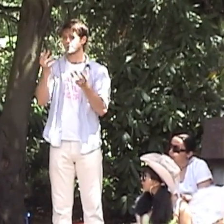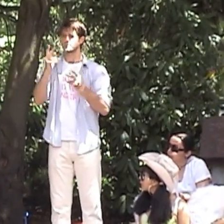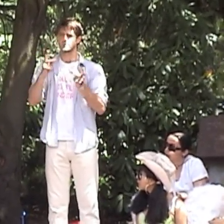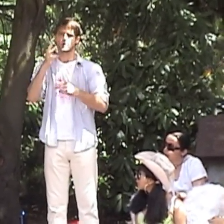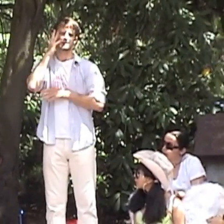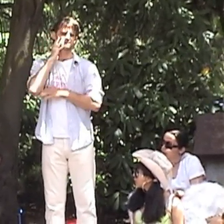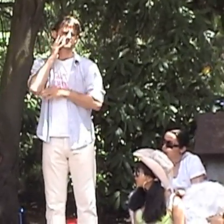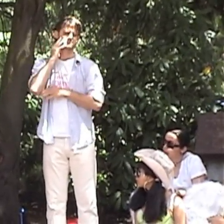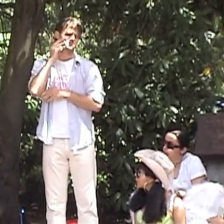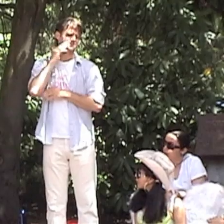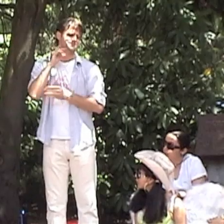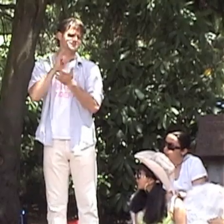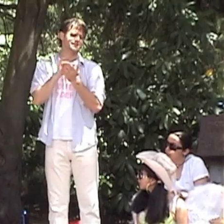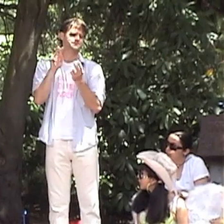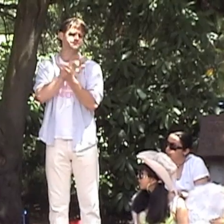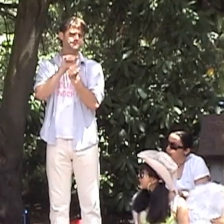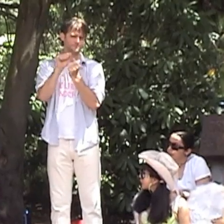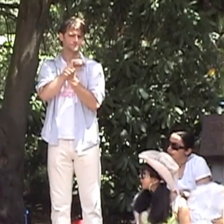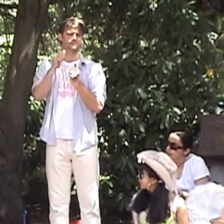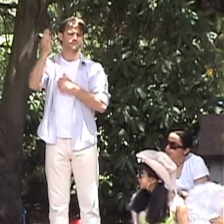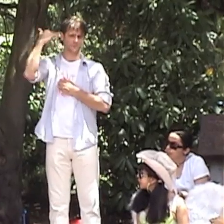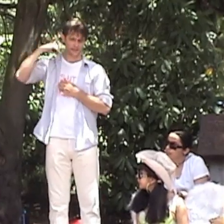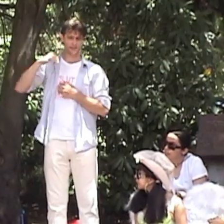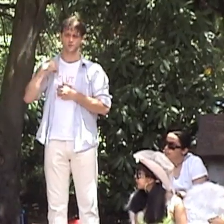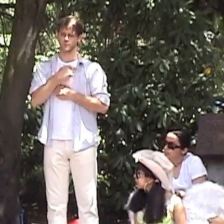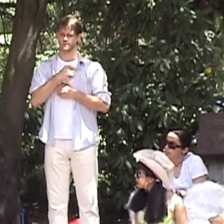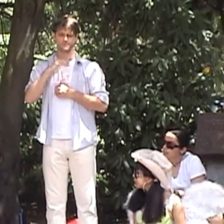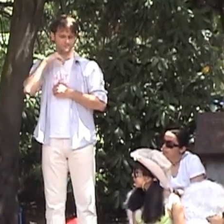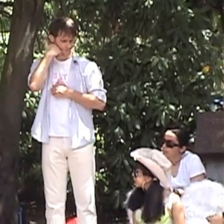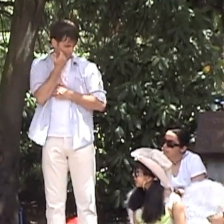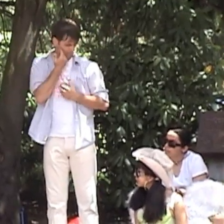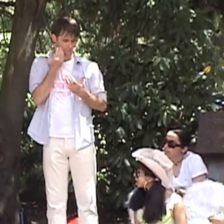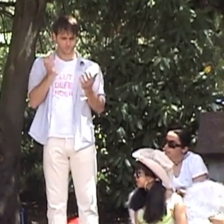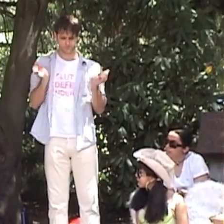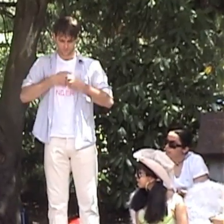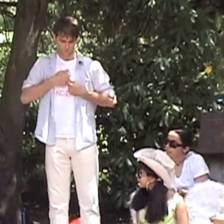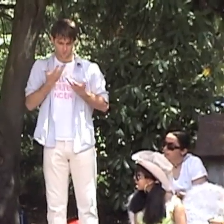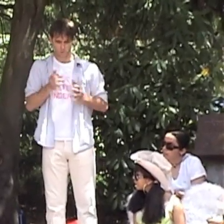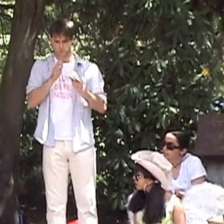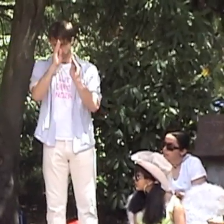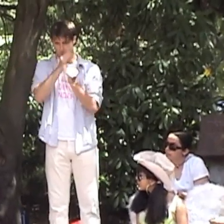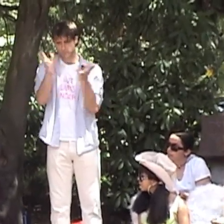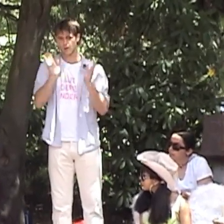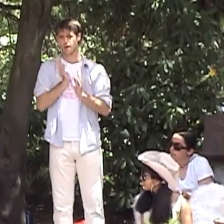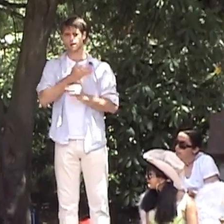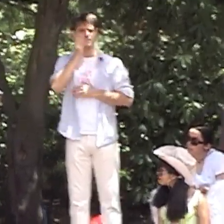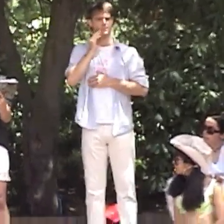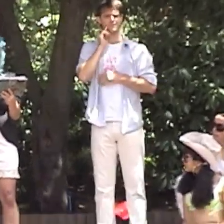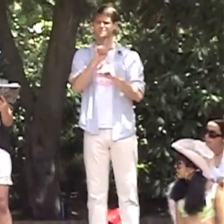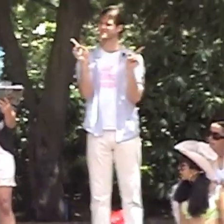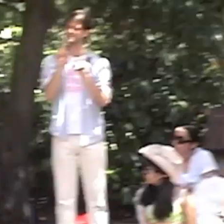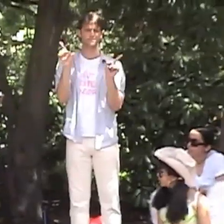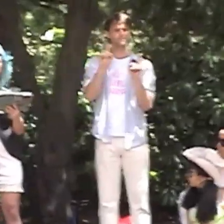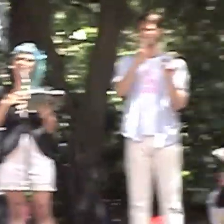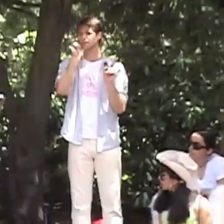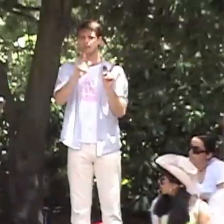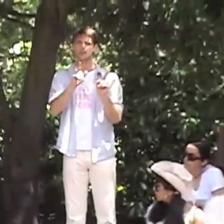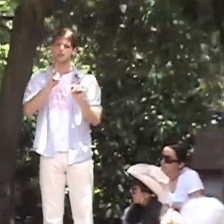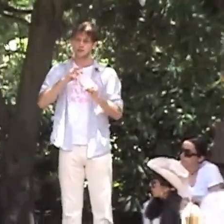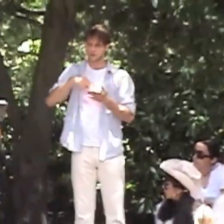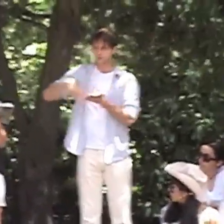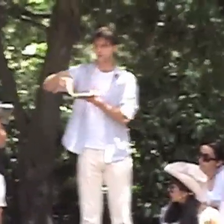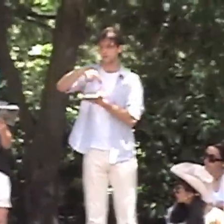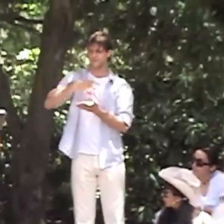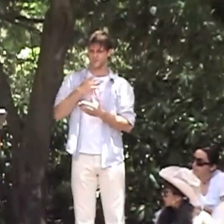survivors. Too many of us are ashamed to talk about our experiences. There is no reason for any of us to walk around feeling